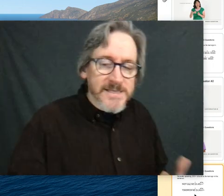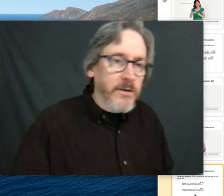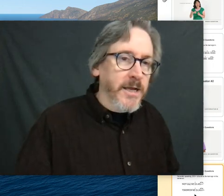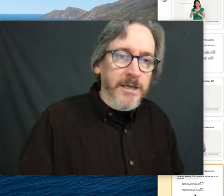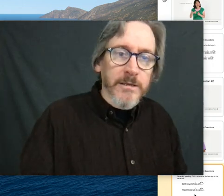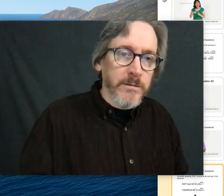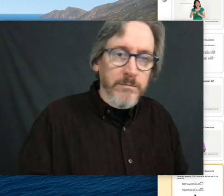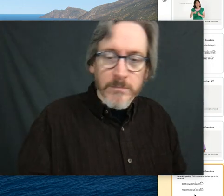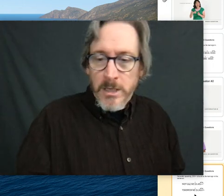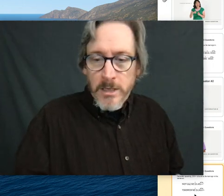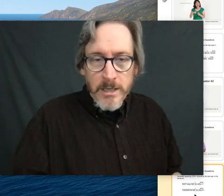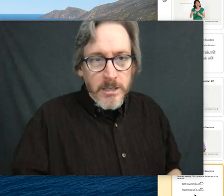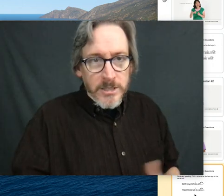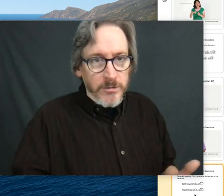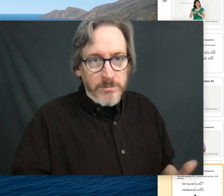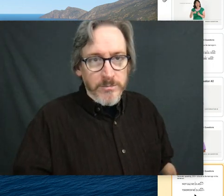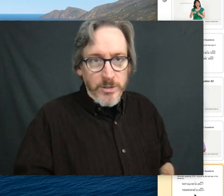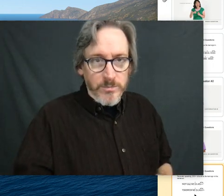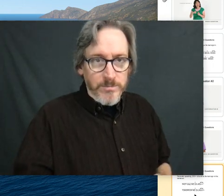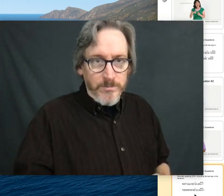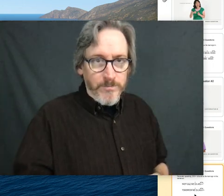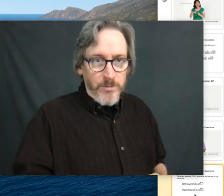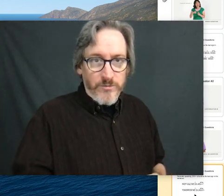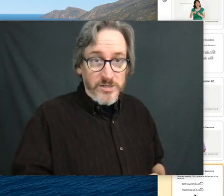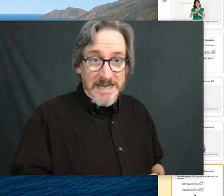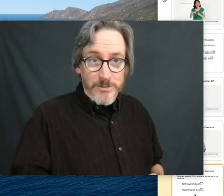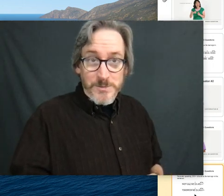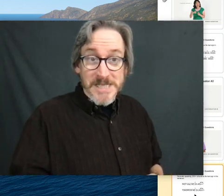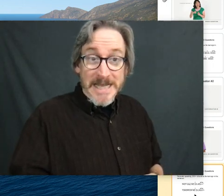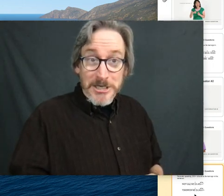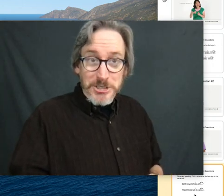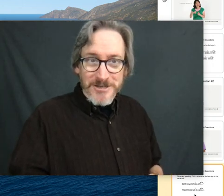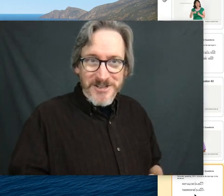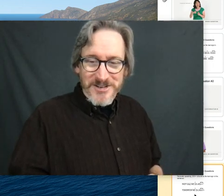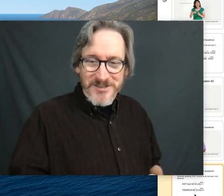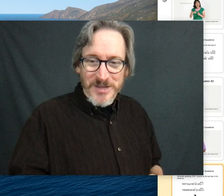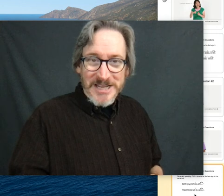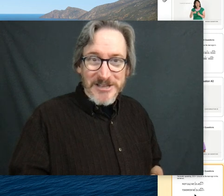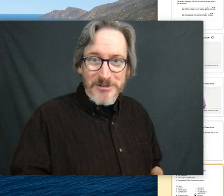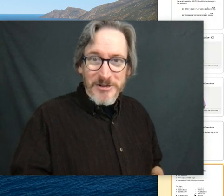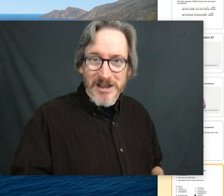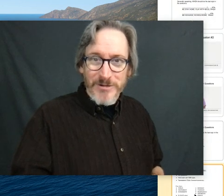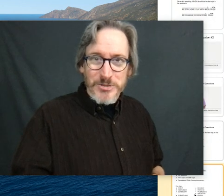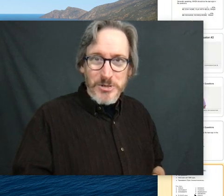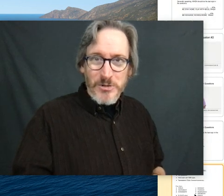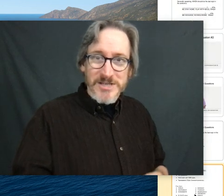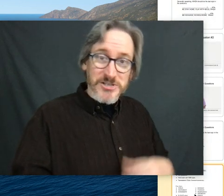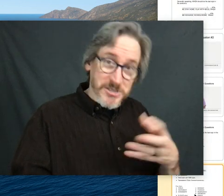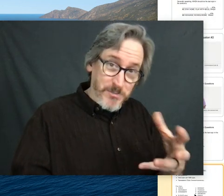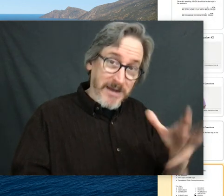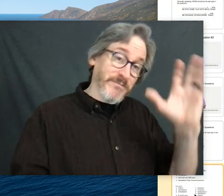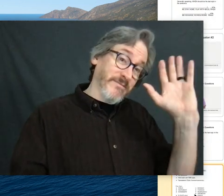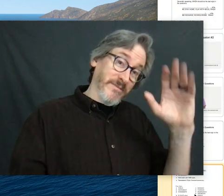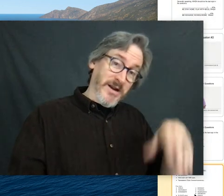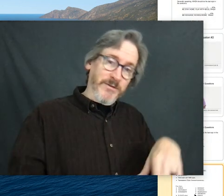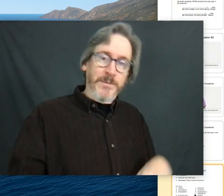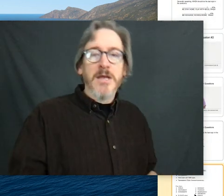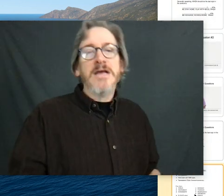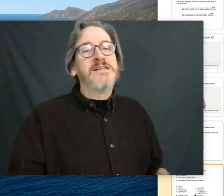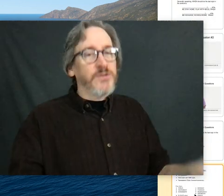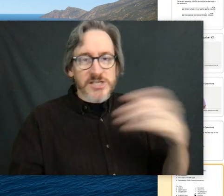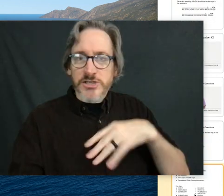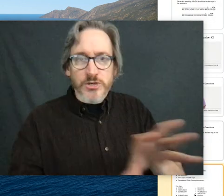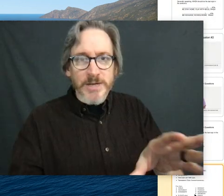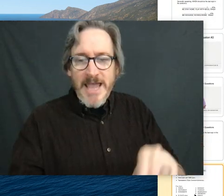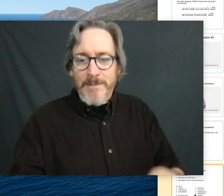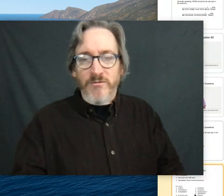You may sound like your first language was Yiddish and you like rhetorical questions, but whatever.